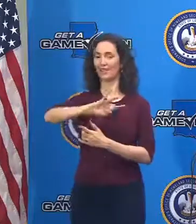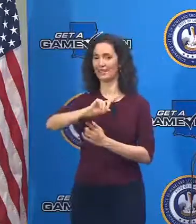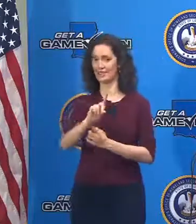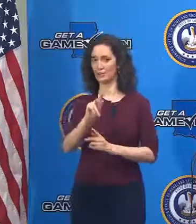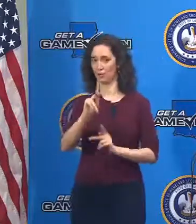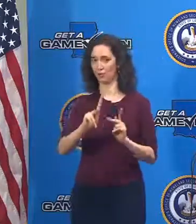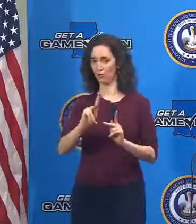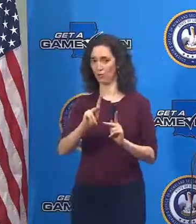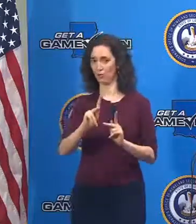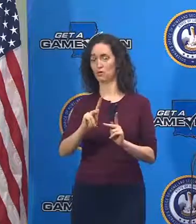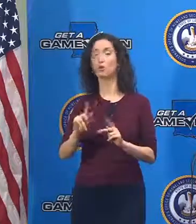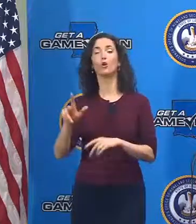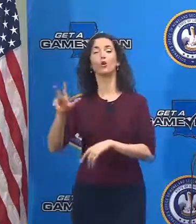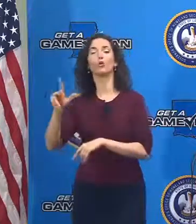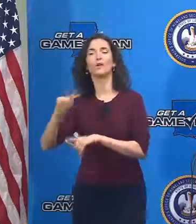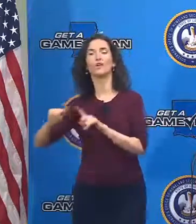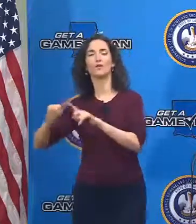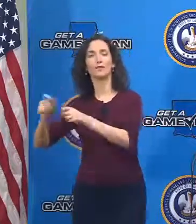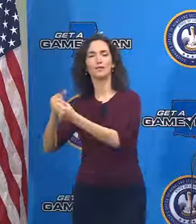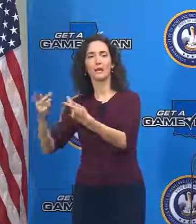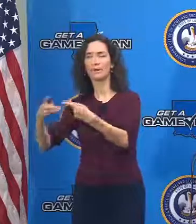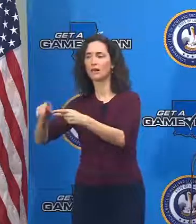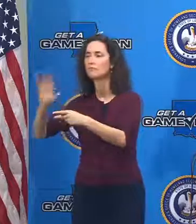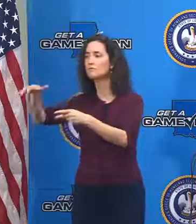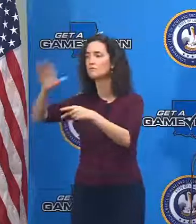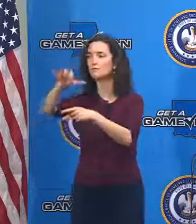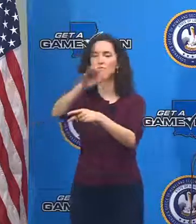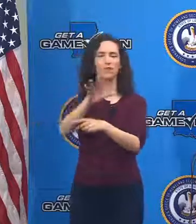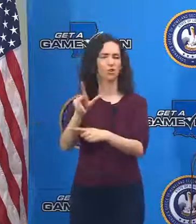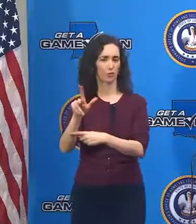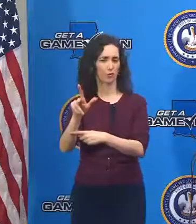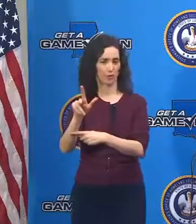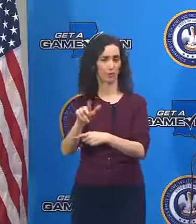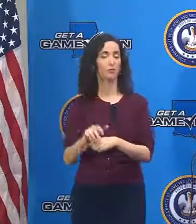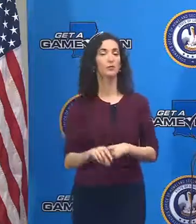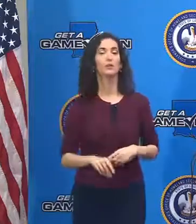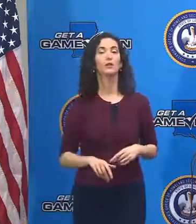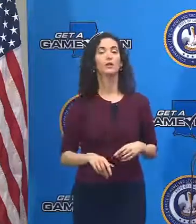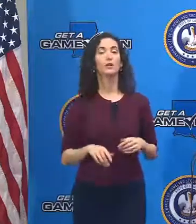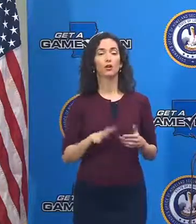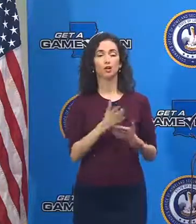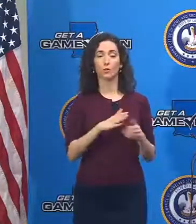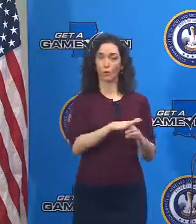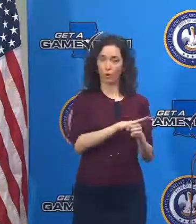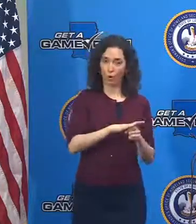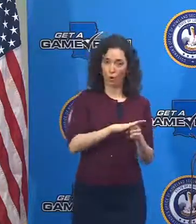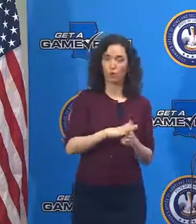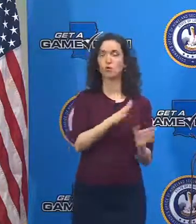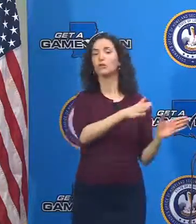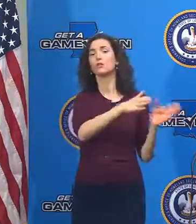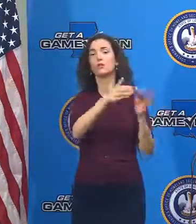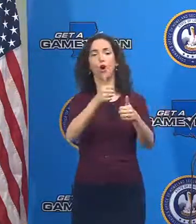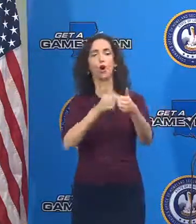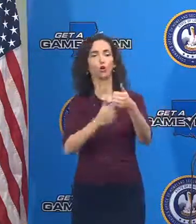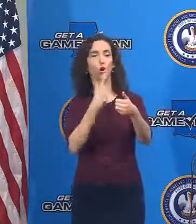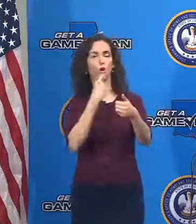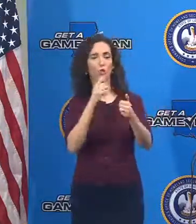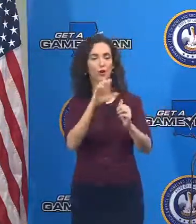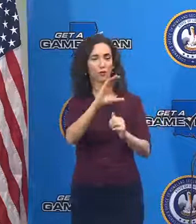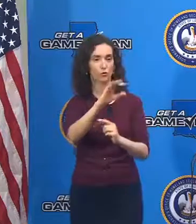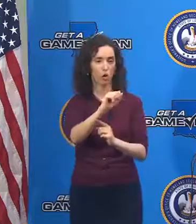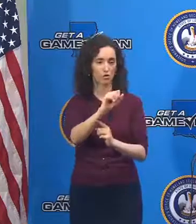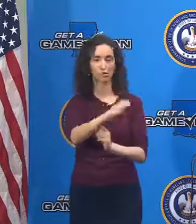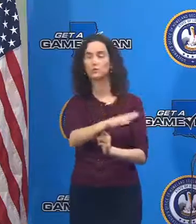about 23 shelters across the state that include local shelters, Red Cross shelters, and the state-operated